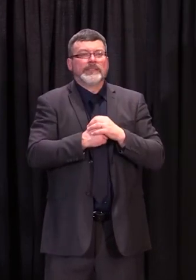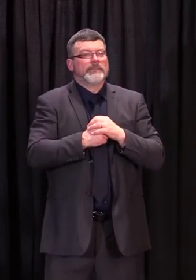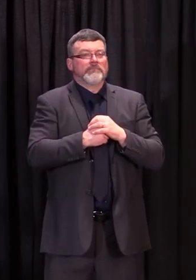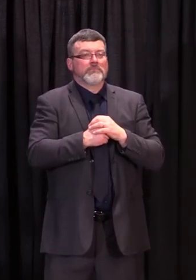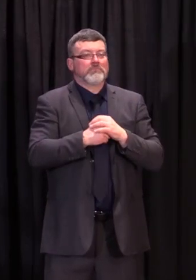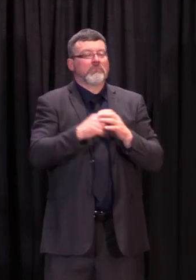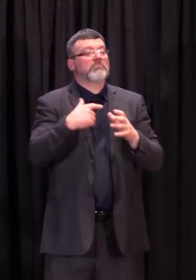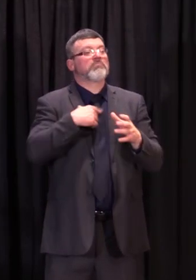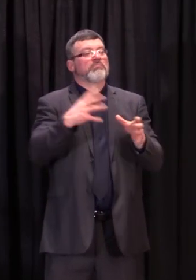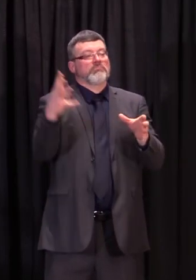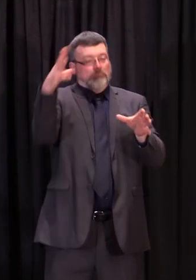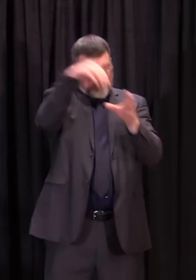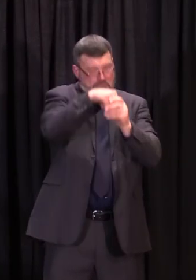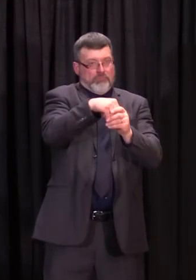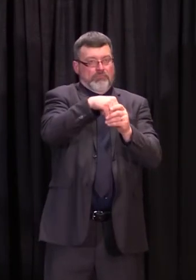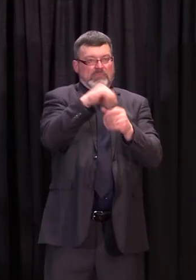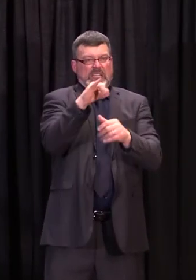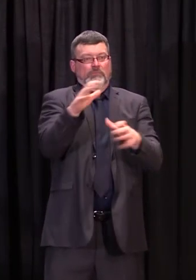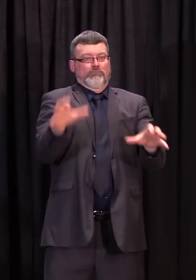work.